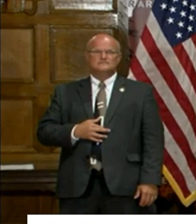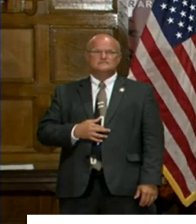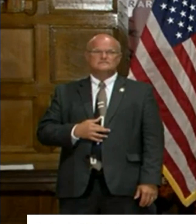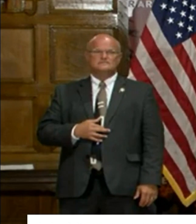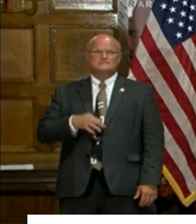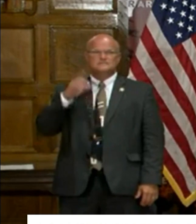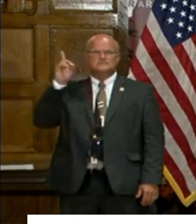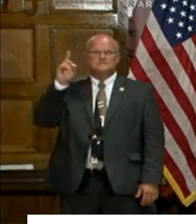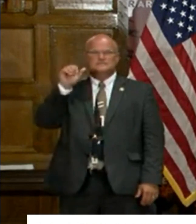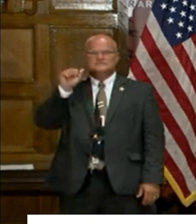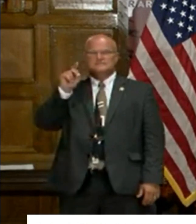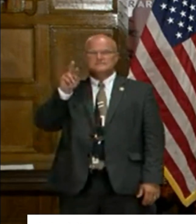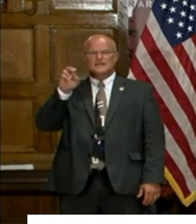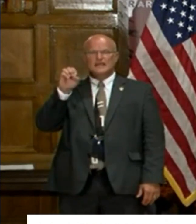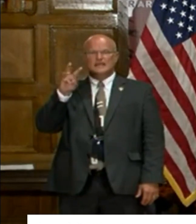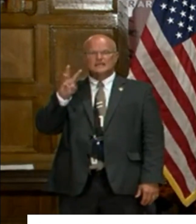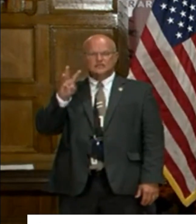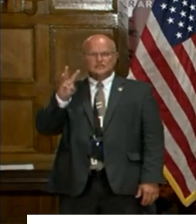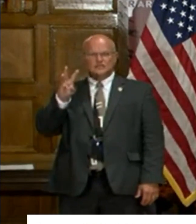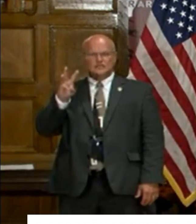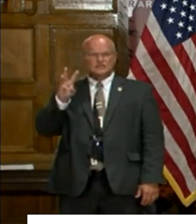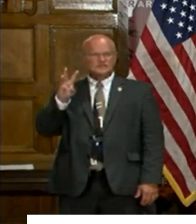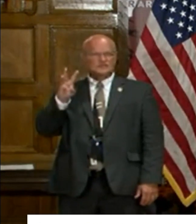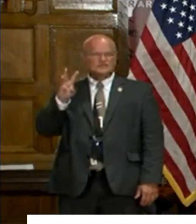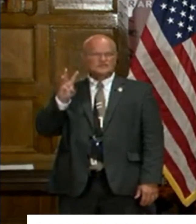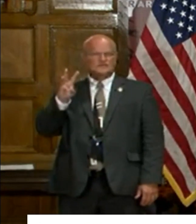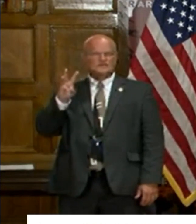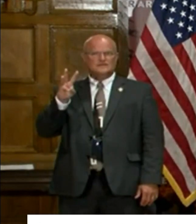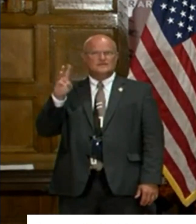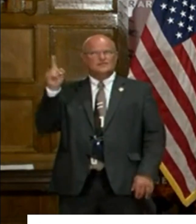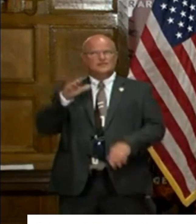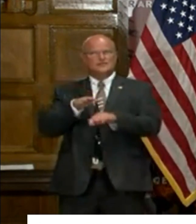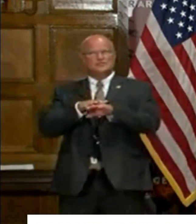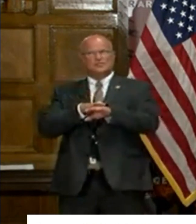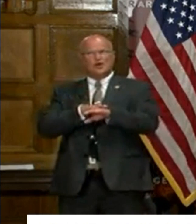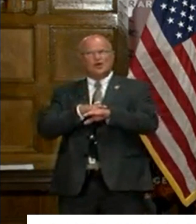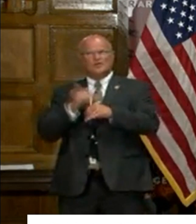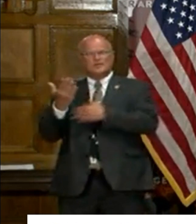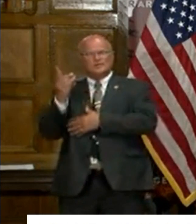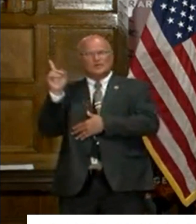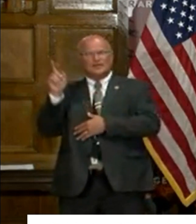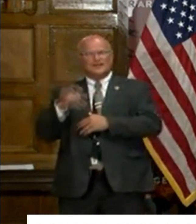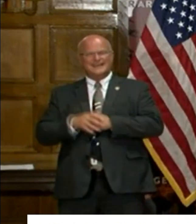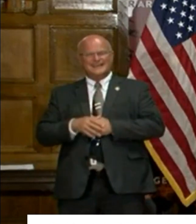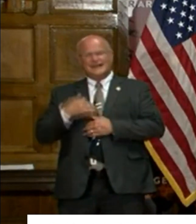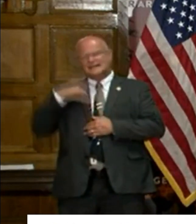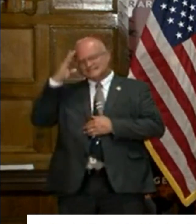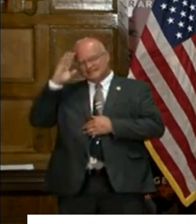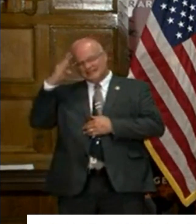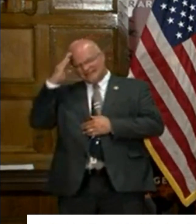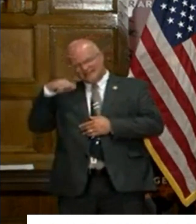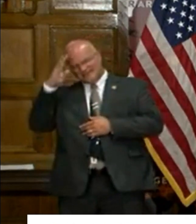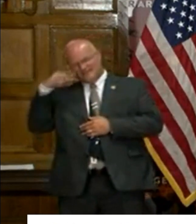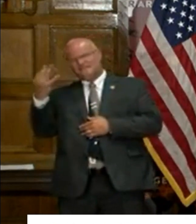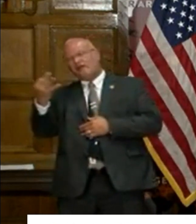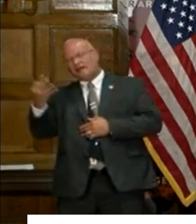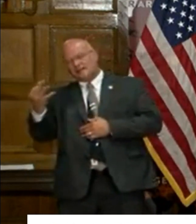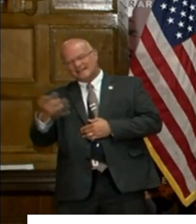Governor, this is Andrew with AP. Andrew, you're a little slow on the switch today. I know it's